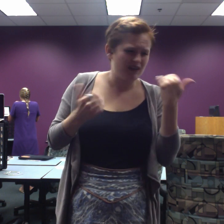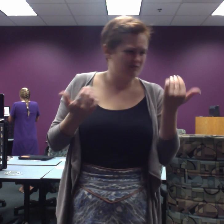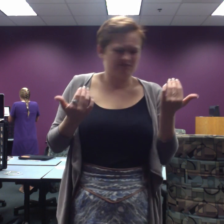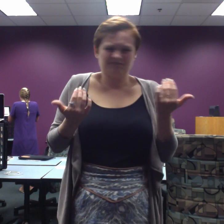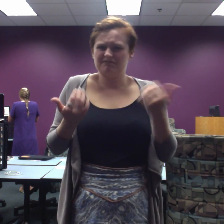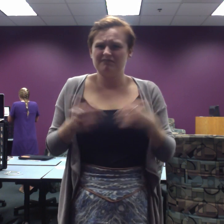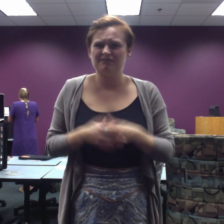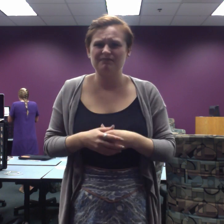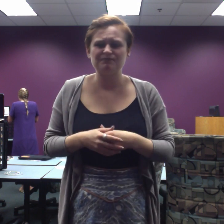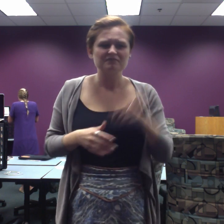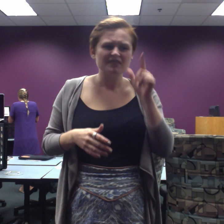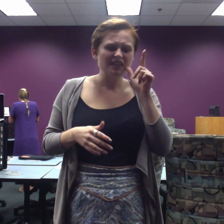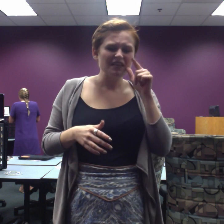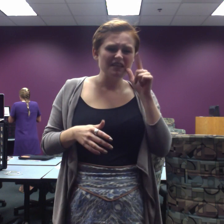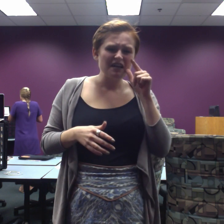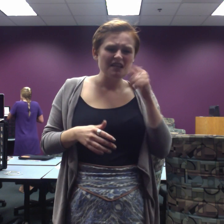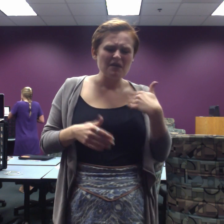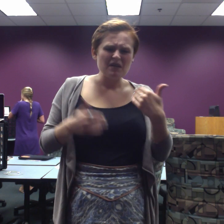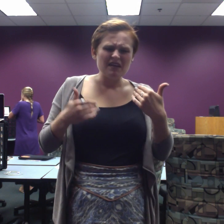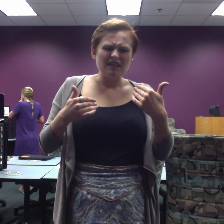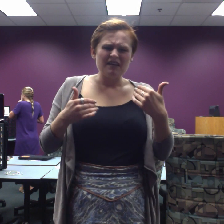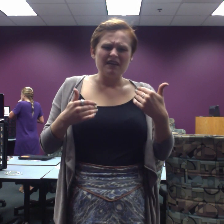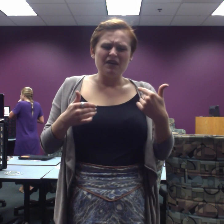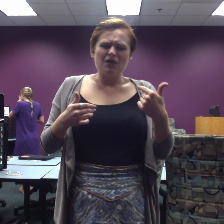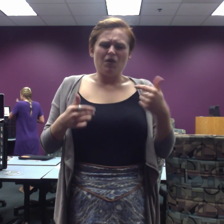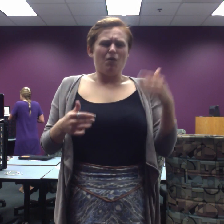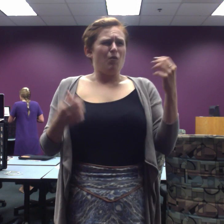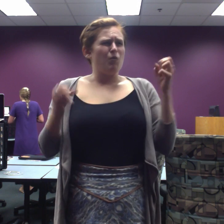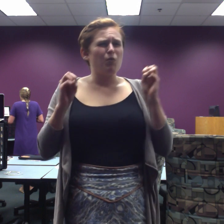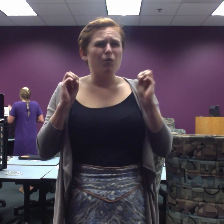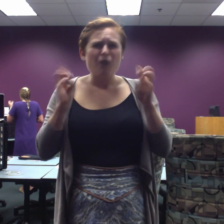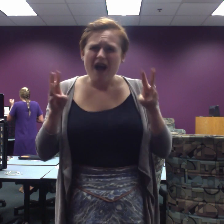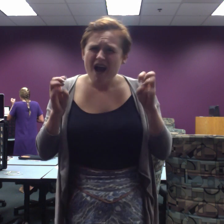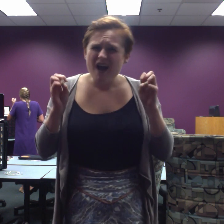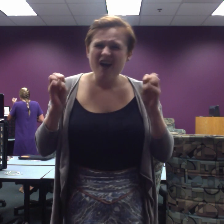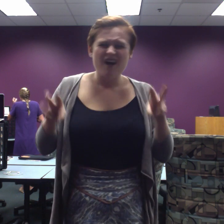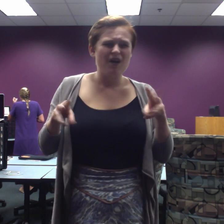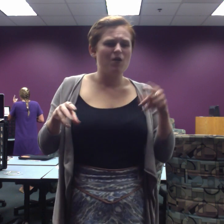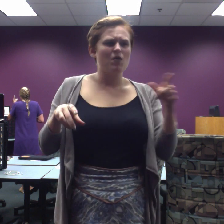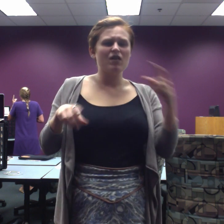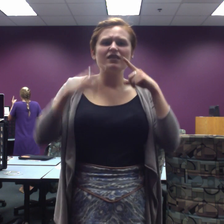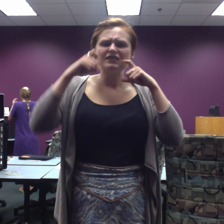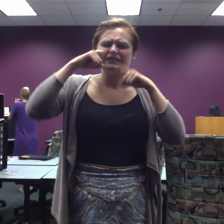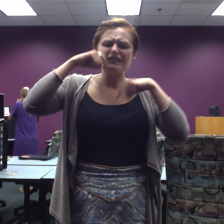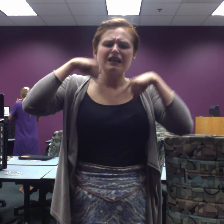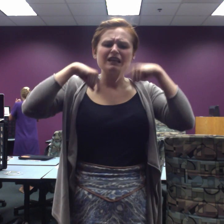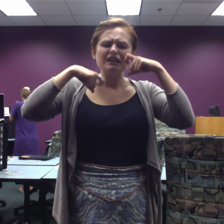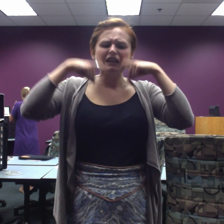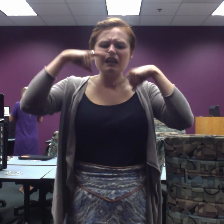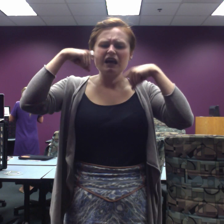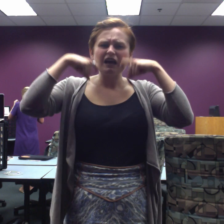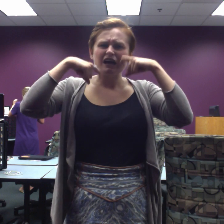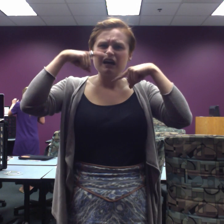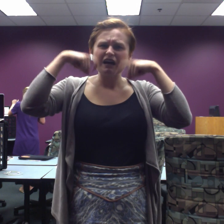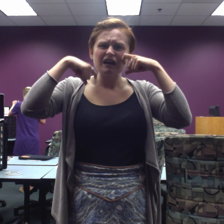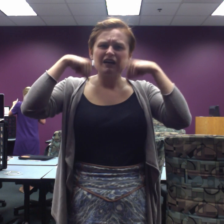we really had a sense of, wow, there were saliva glands in the bottom and also in the top